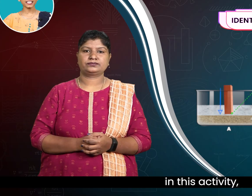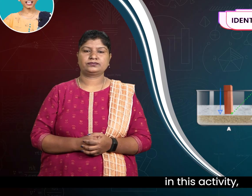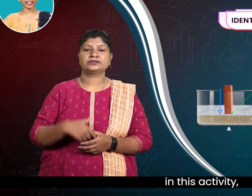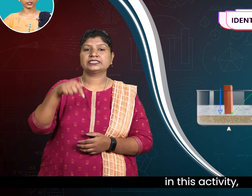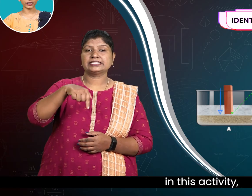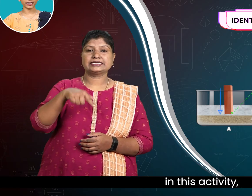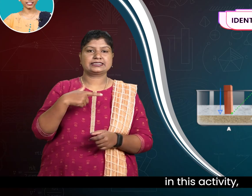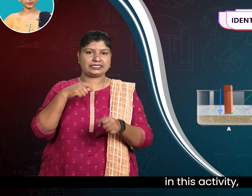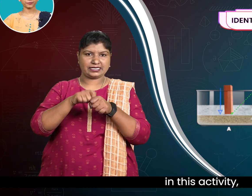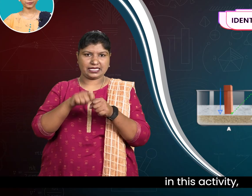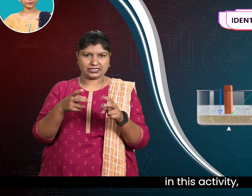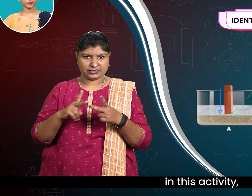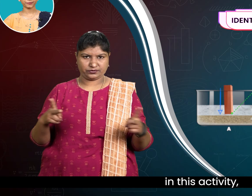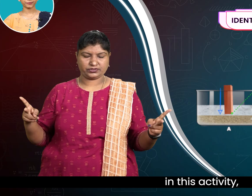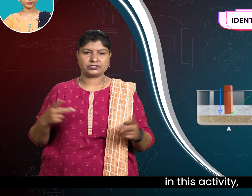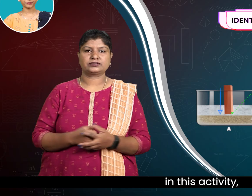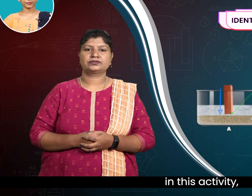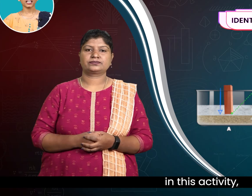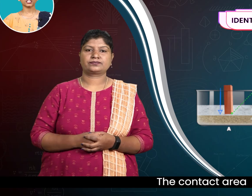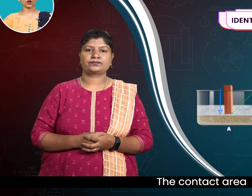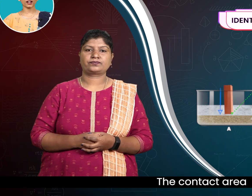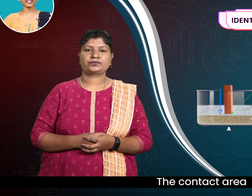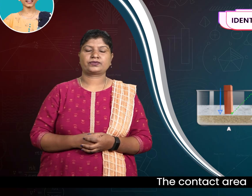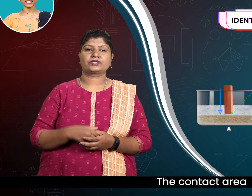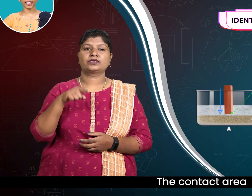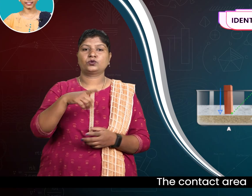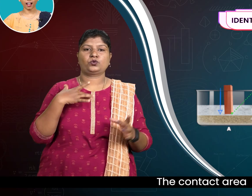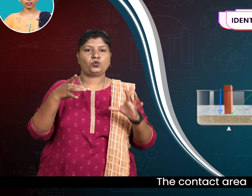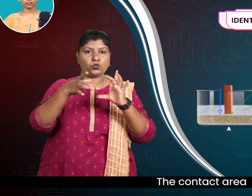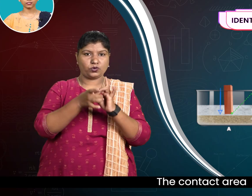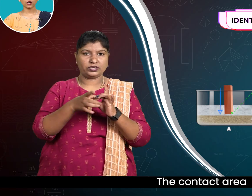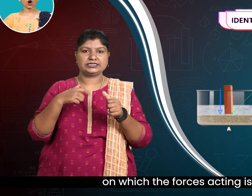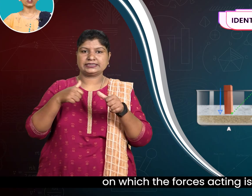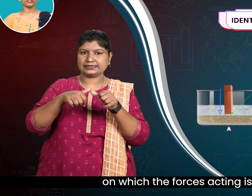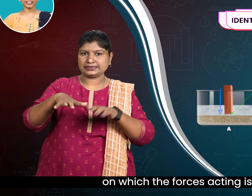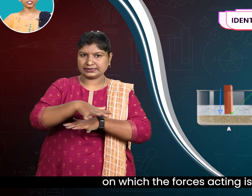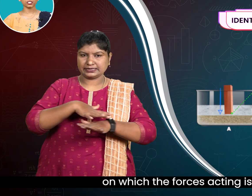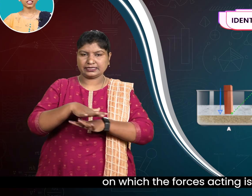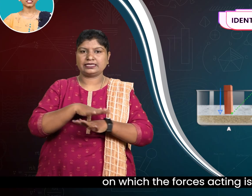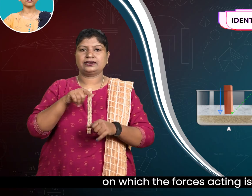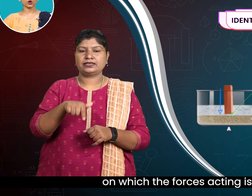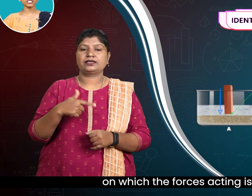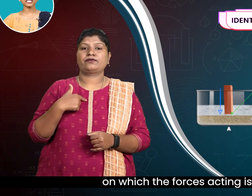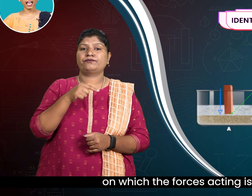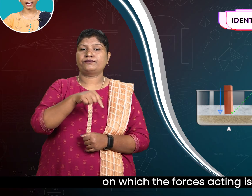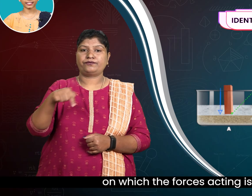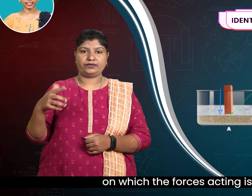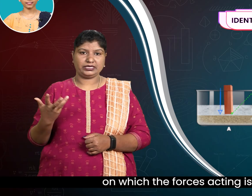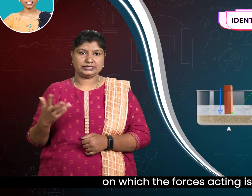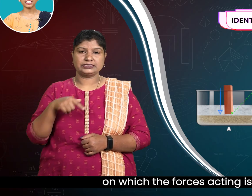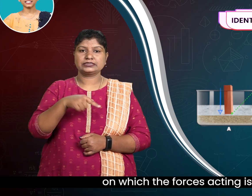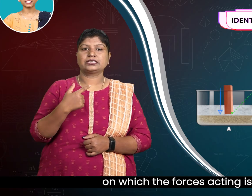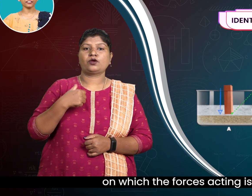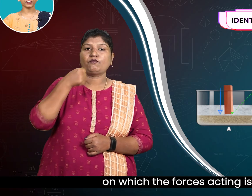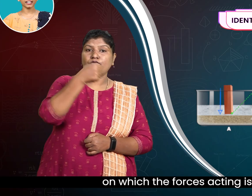In this activity, the contact area on which the force is